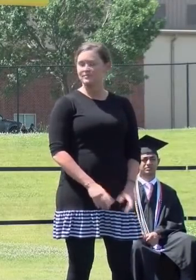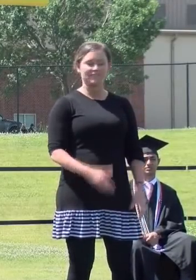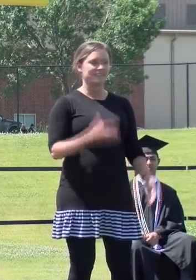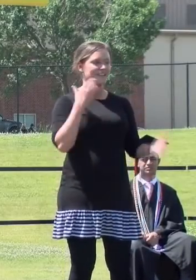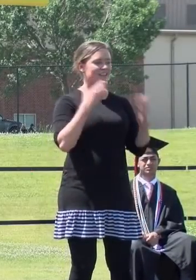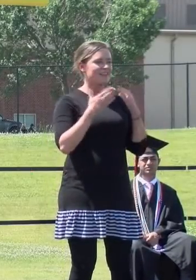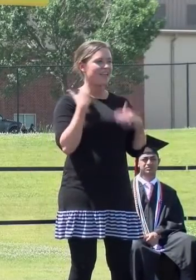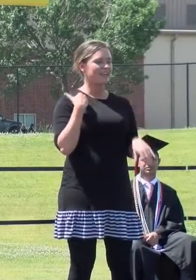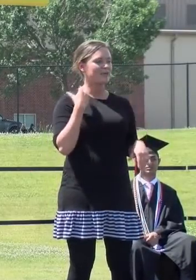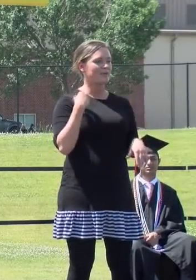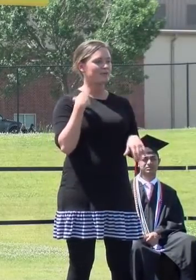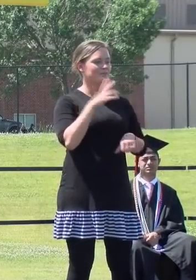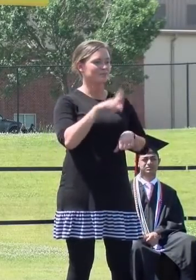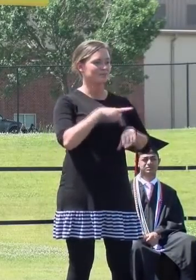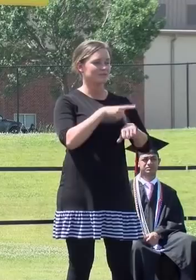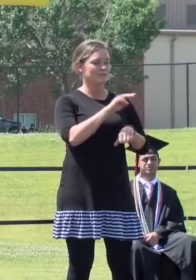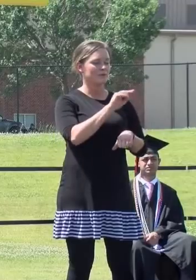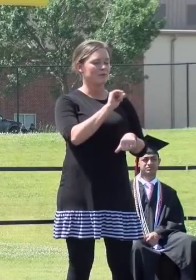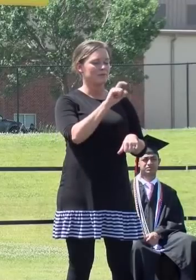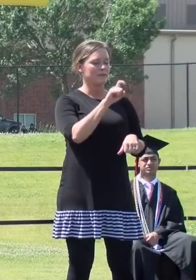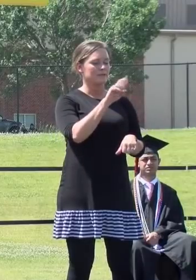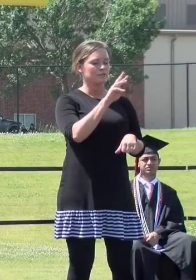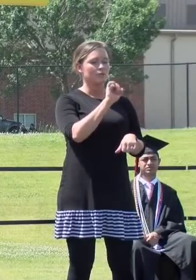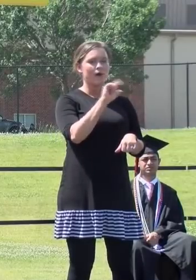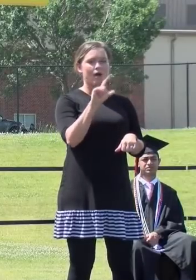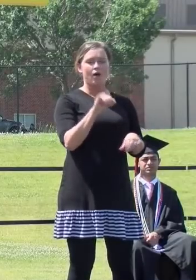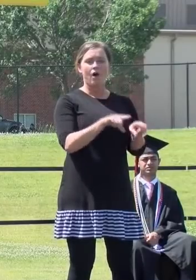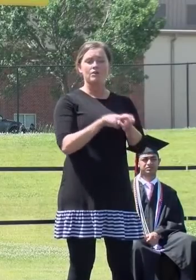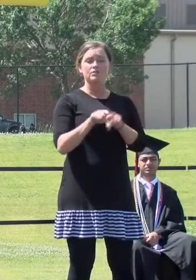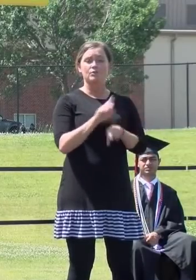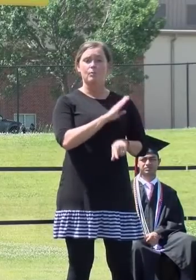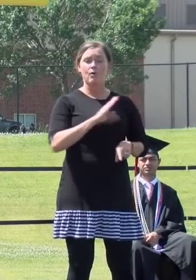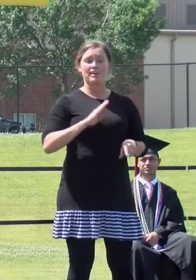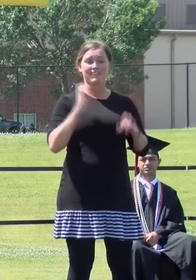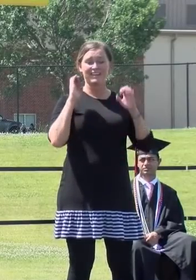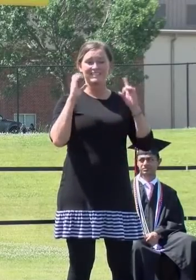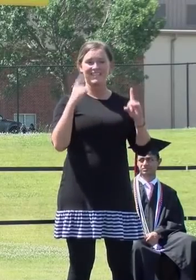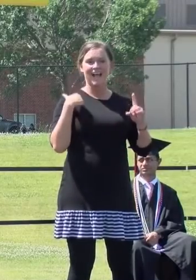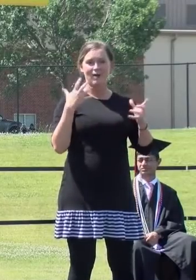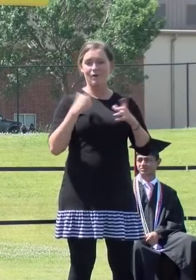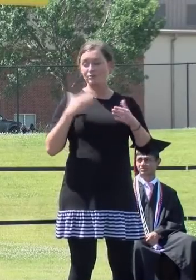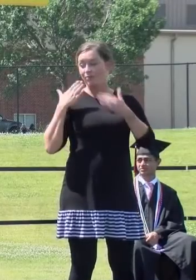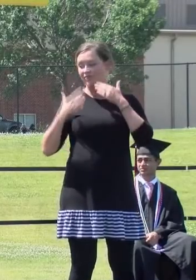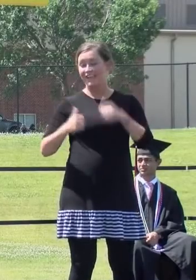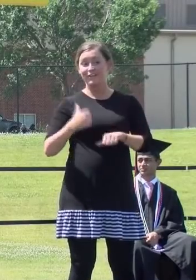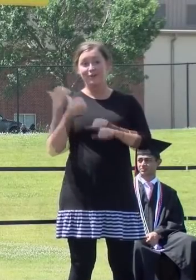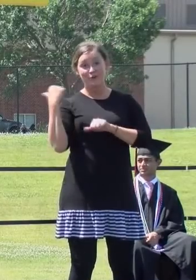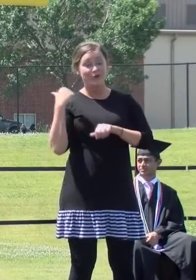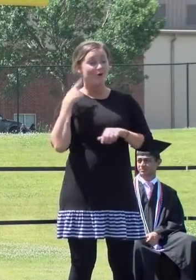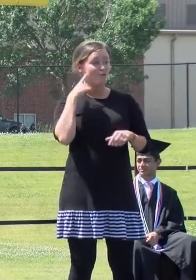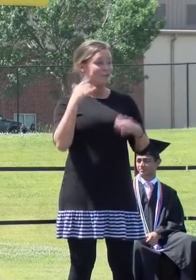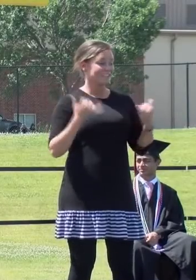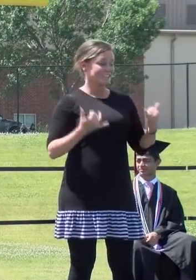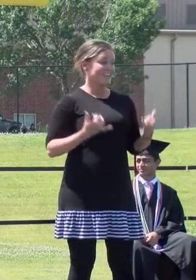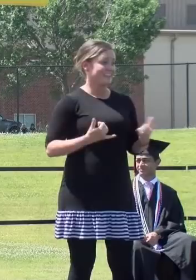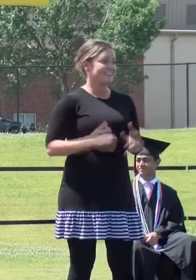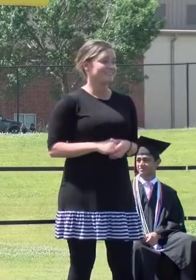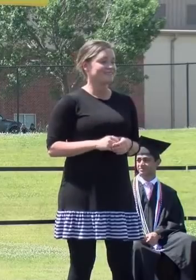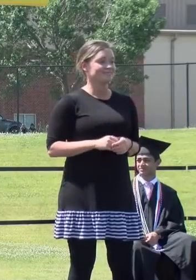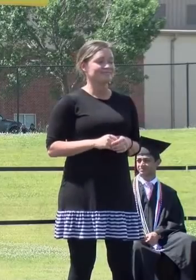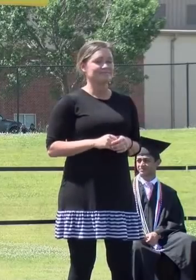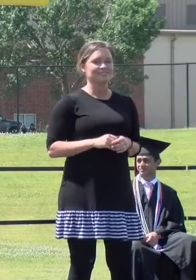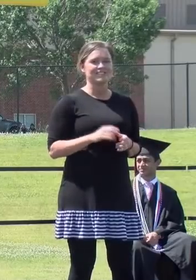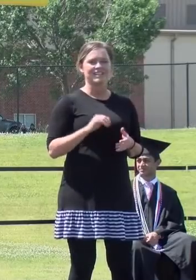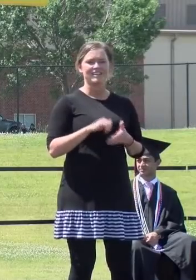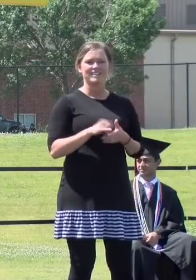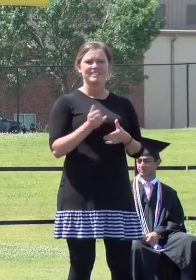Thank you, Mr. Maxwell. On behalf of the Board of Education, I would actually like to thank you for today.